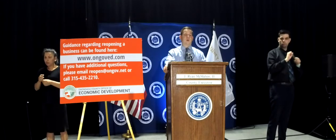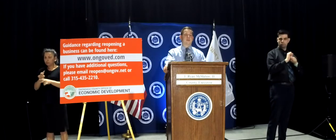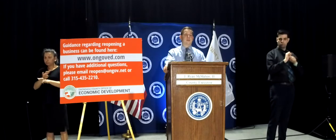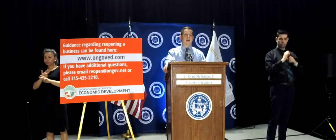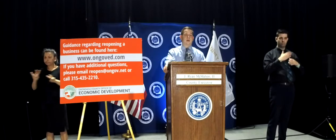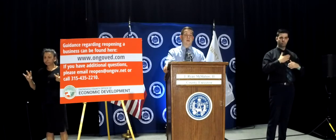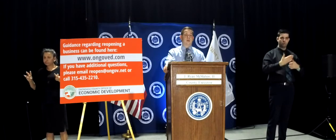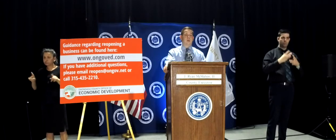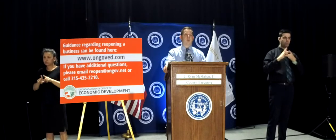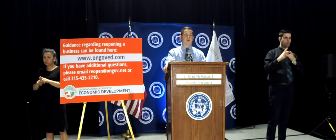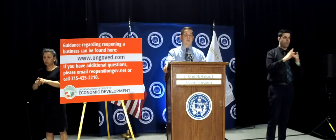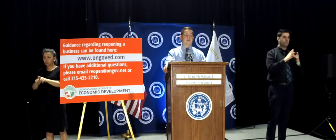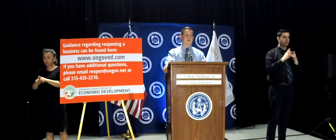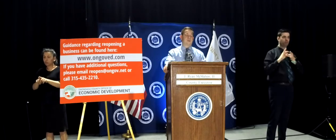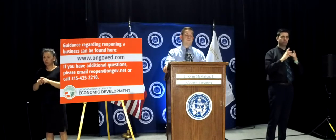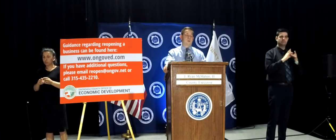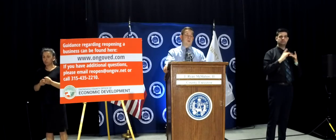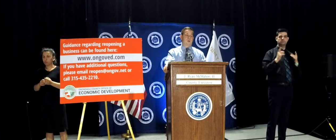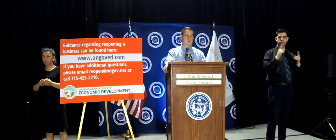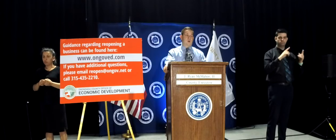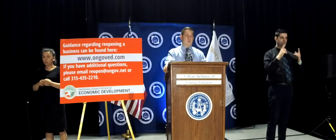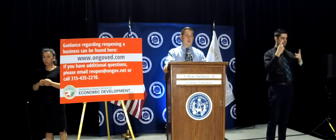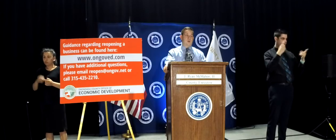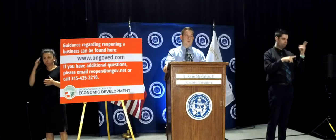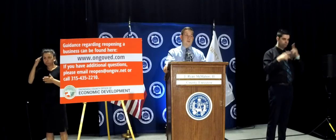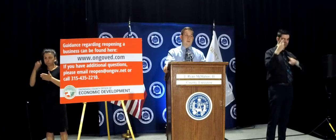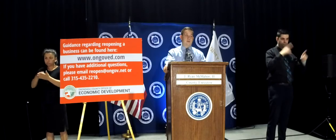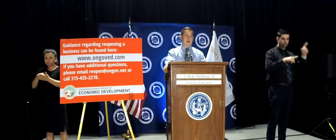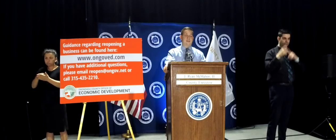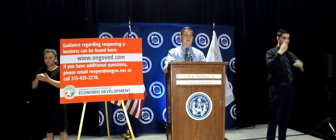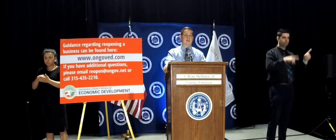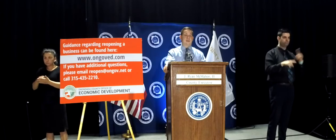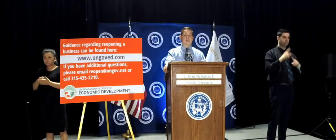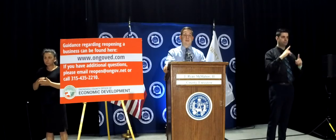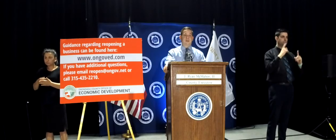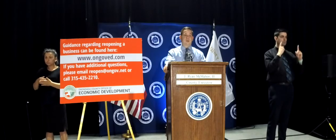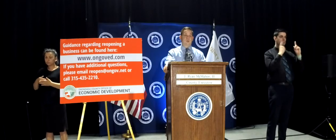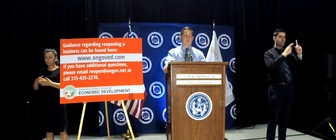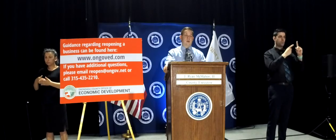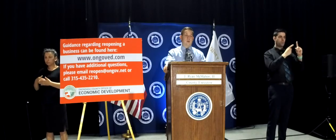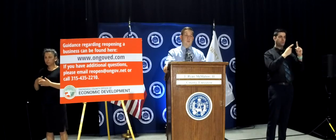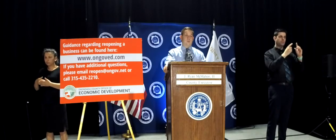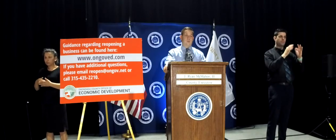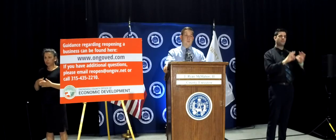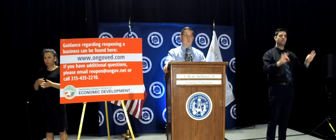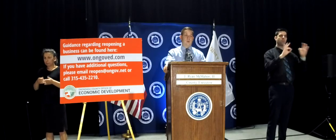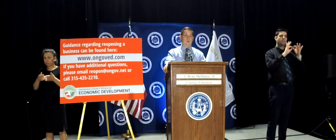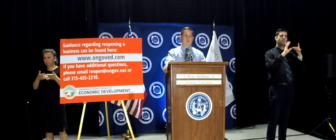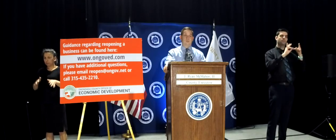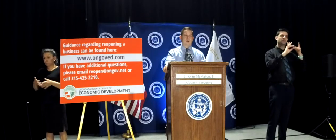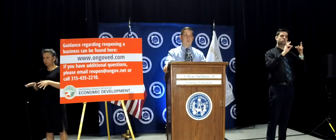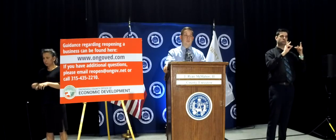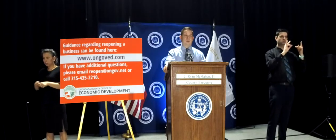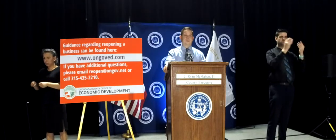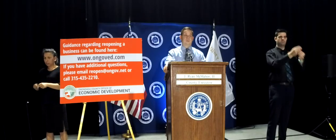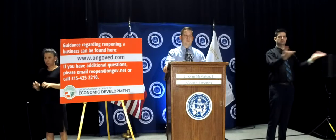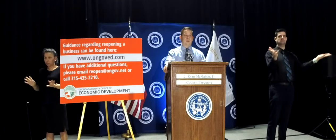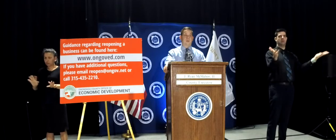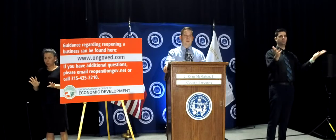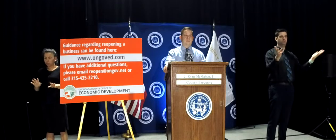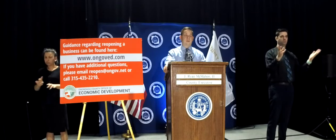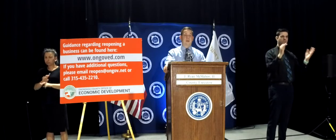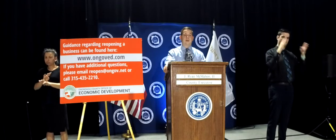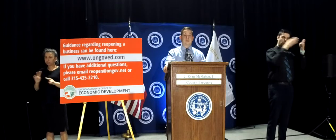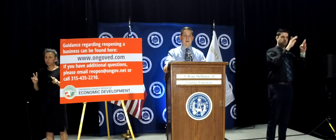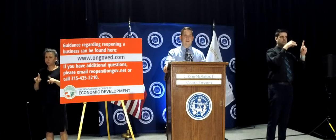these focused in on an important message. So we need that success to continue. I'll be briefed